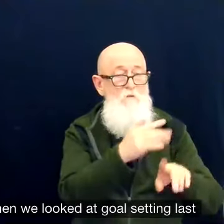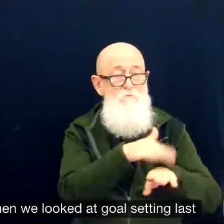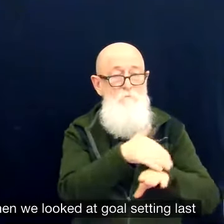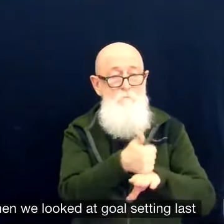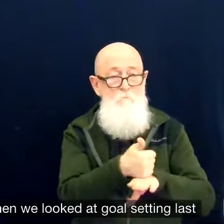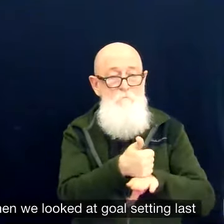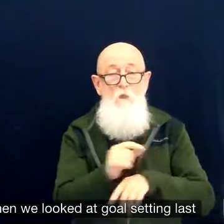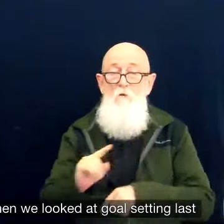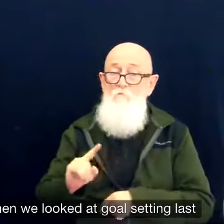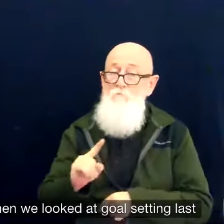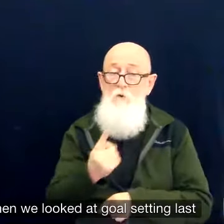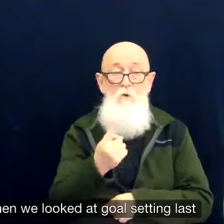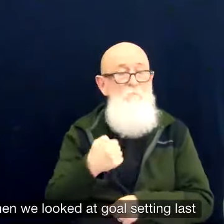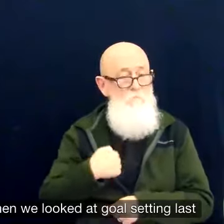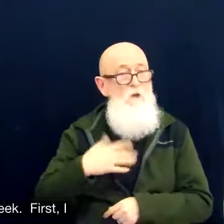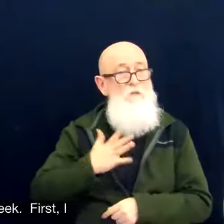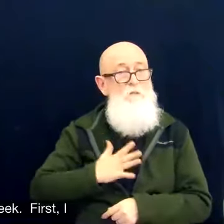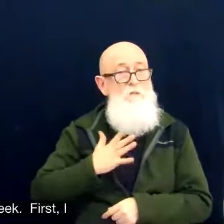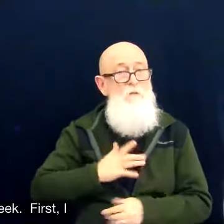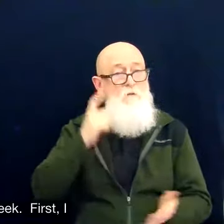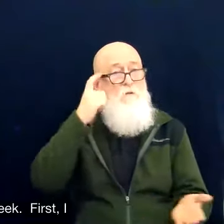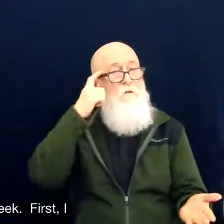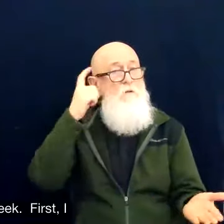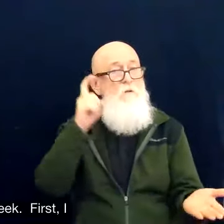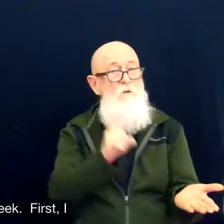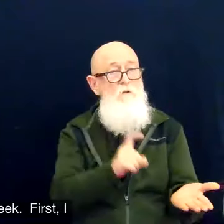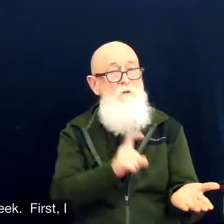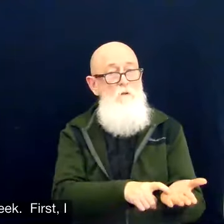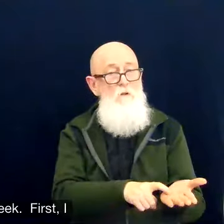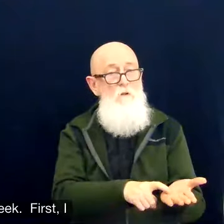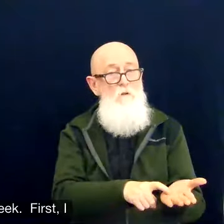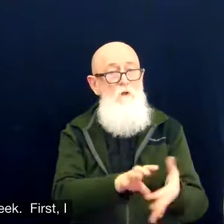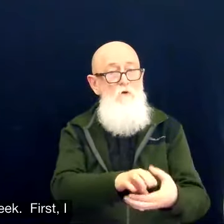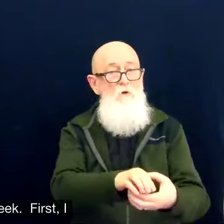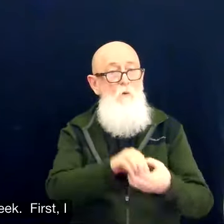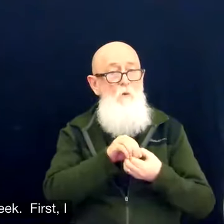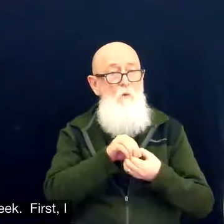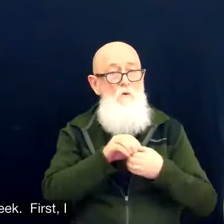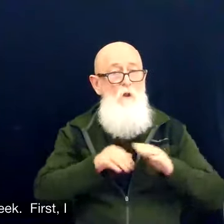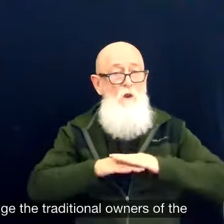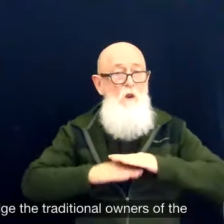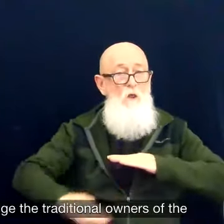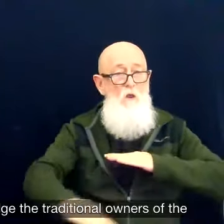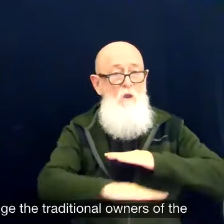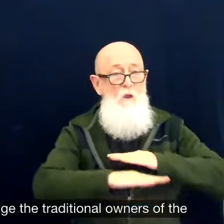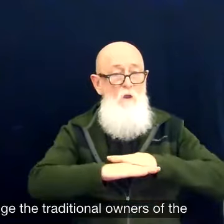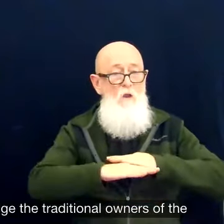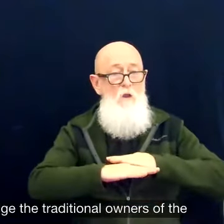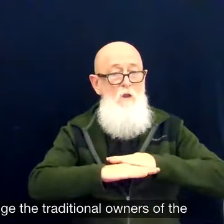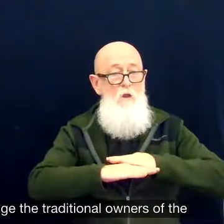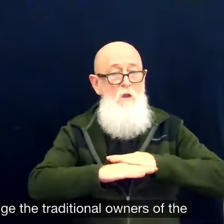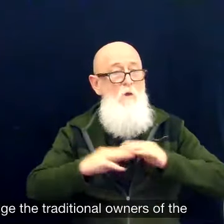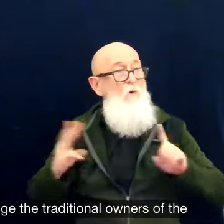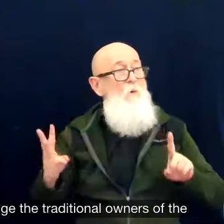First, I do need to acknowledge the traditional owners of the land that we're meeting on, the